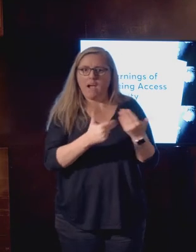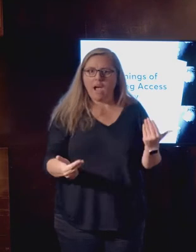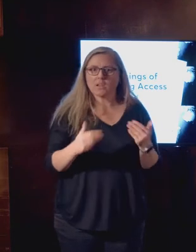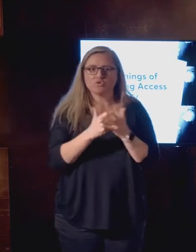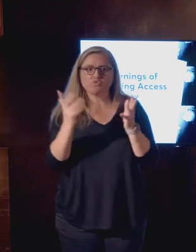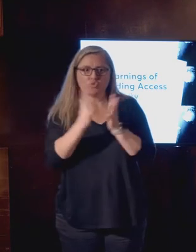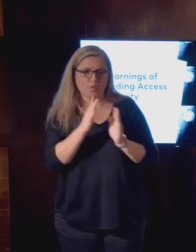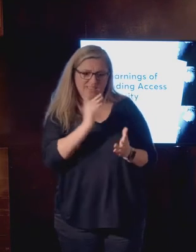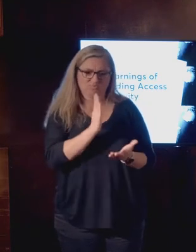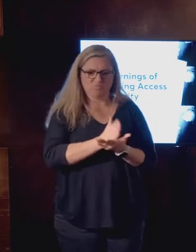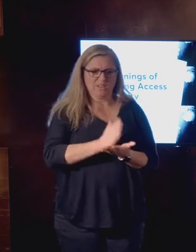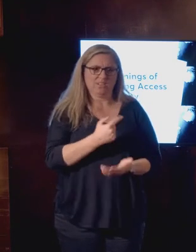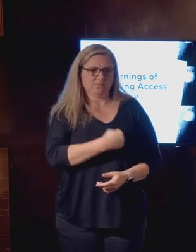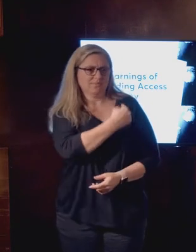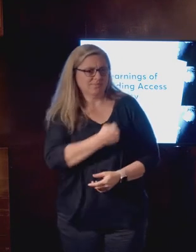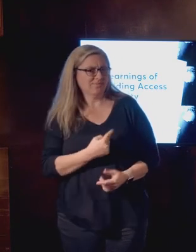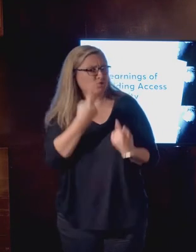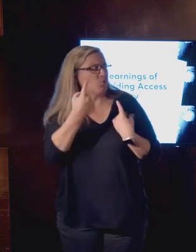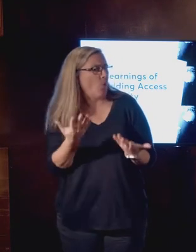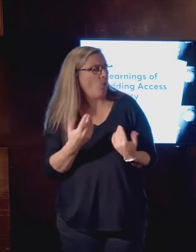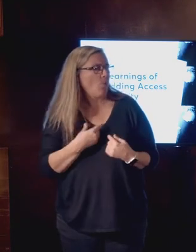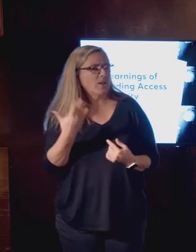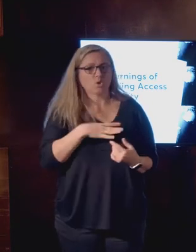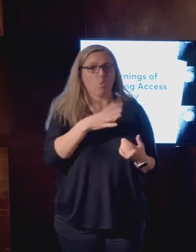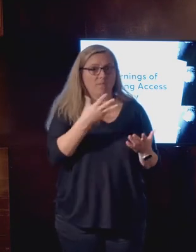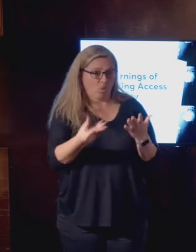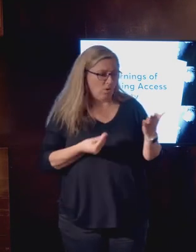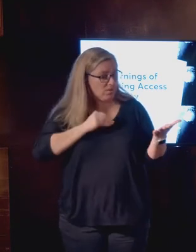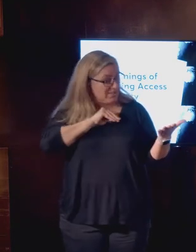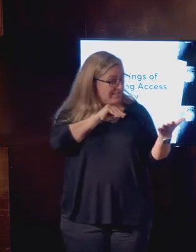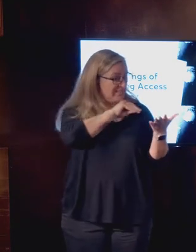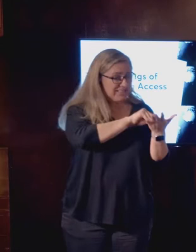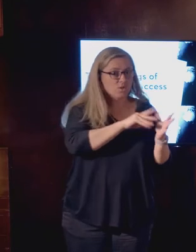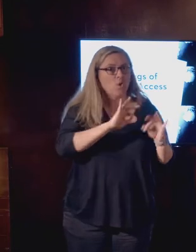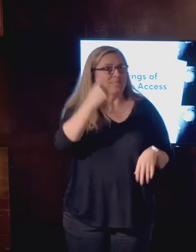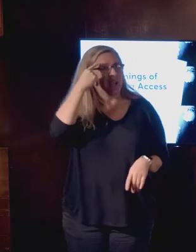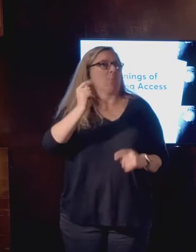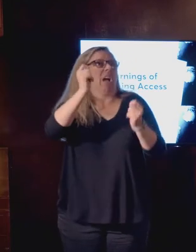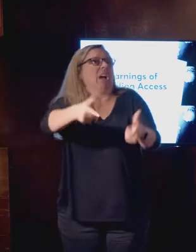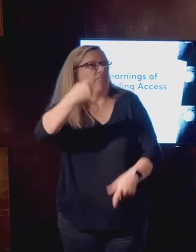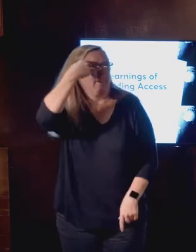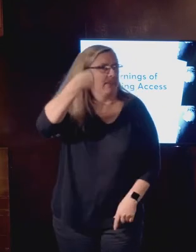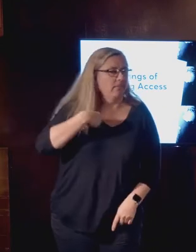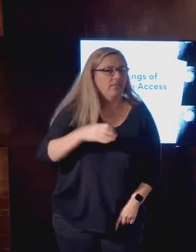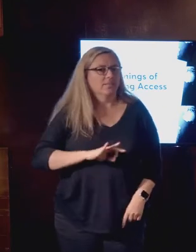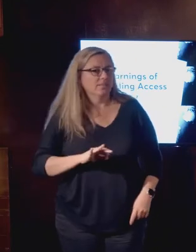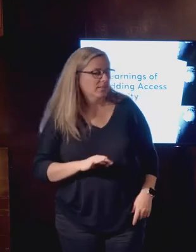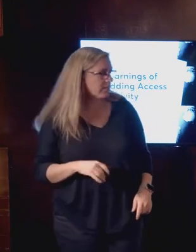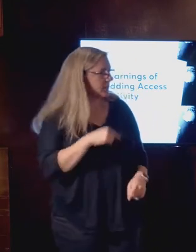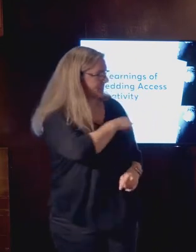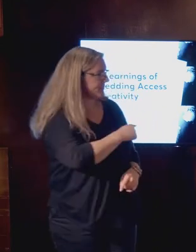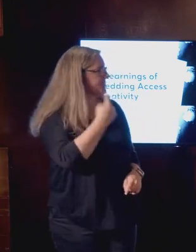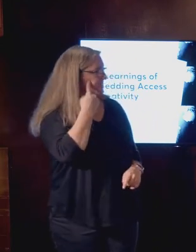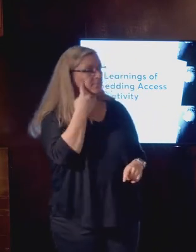committed. So why is it so important to embed it from the start and not as an add-on, not as an afterthought? I would say one of the factors is